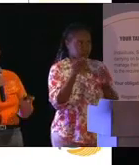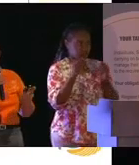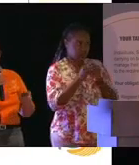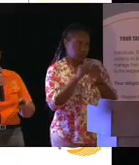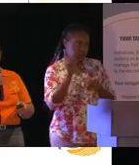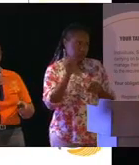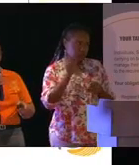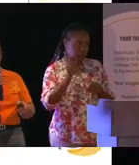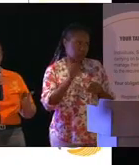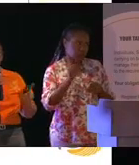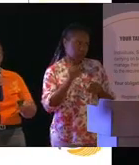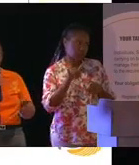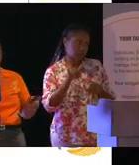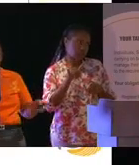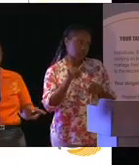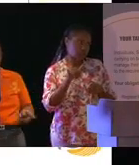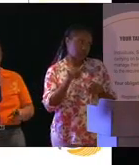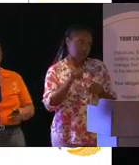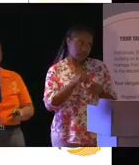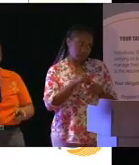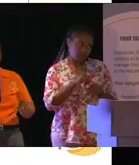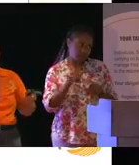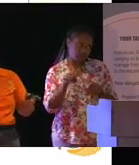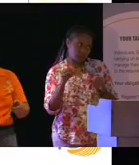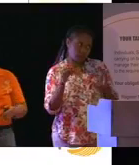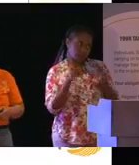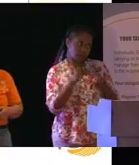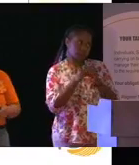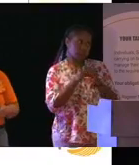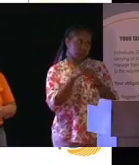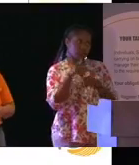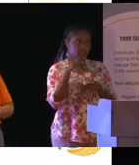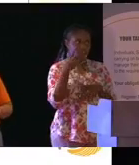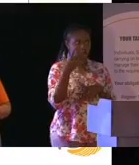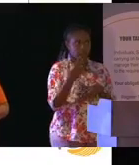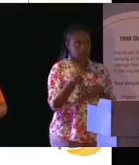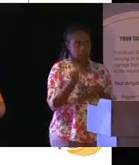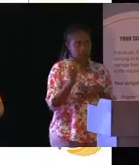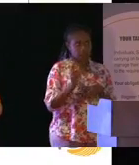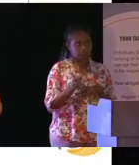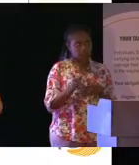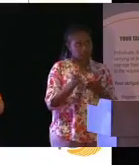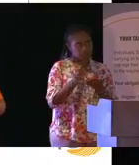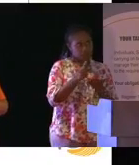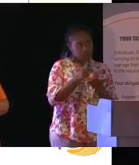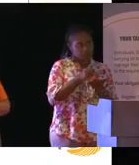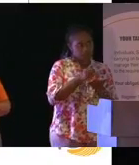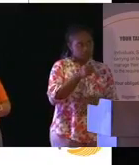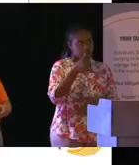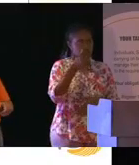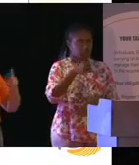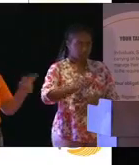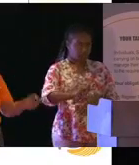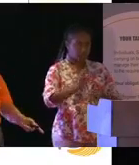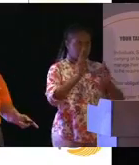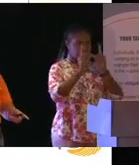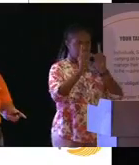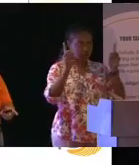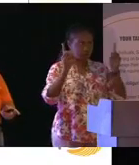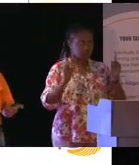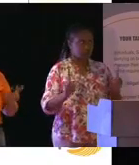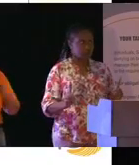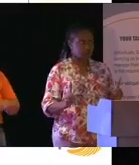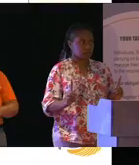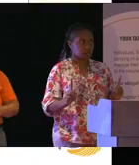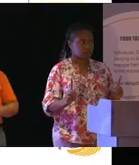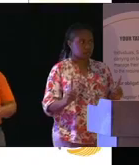your direct manual transfer, this is the form that will enable you to transfer the funds from your